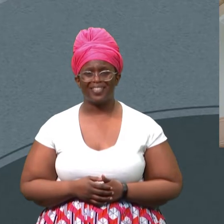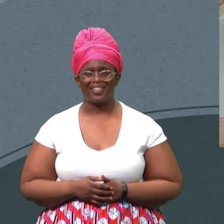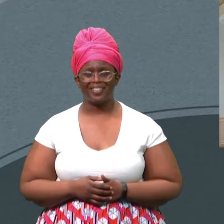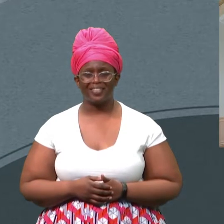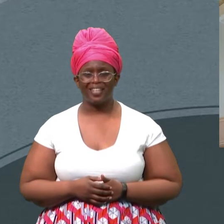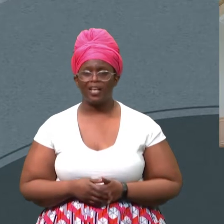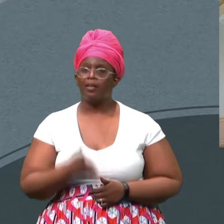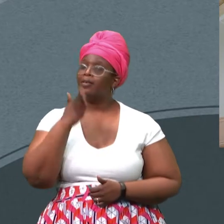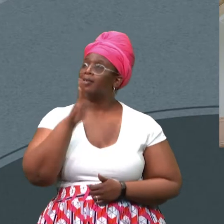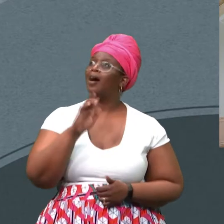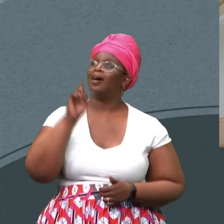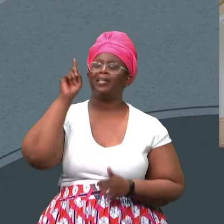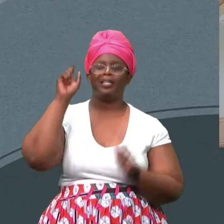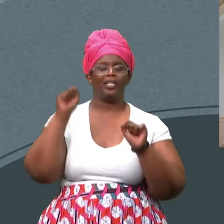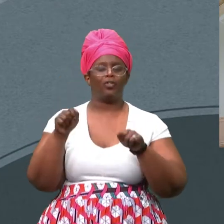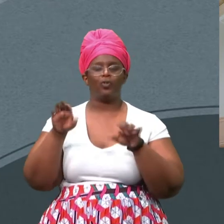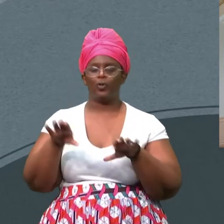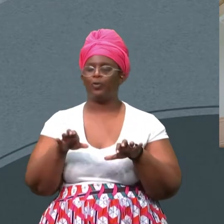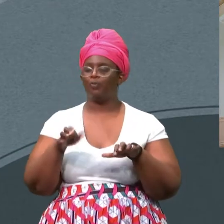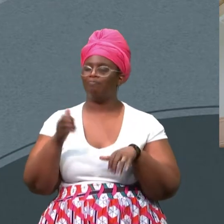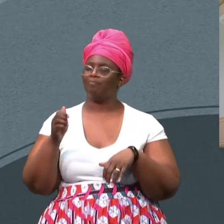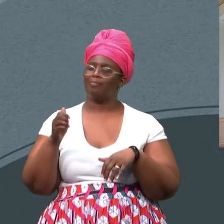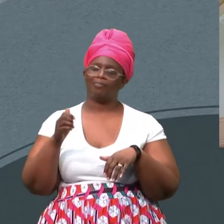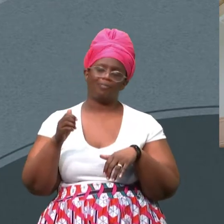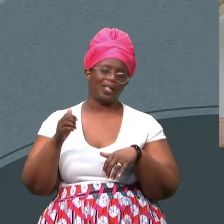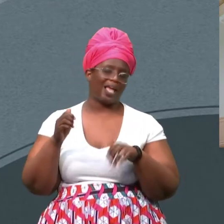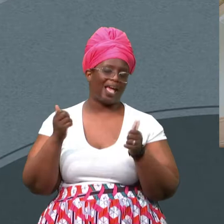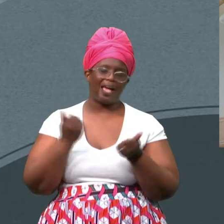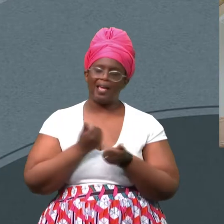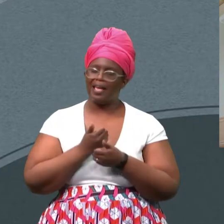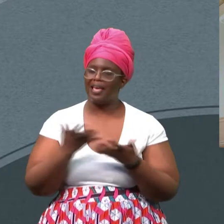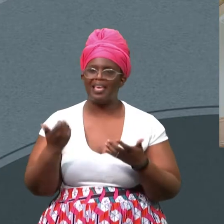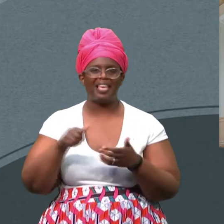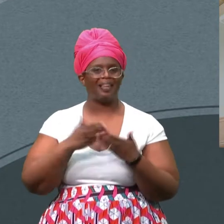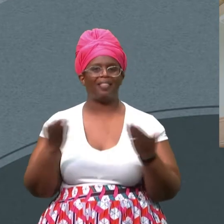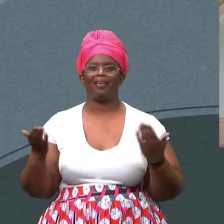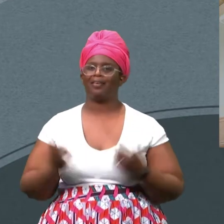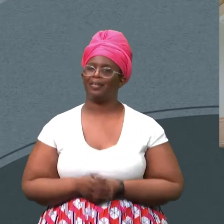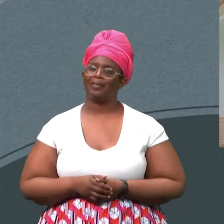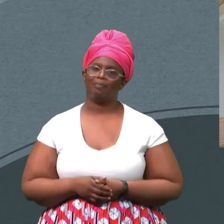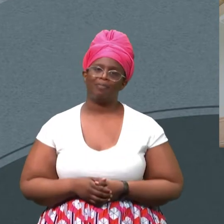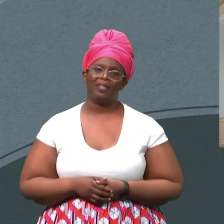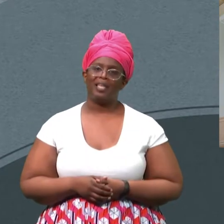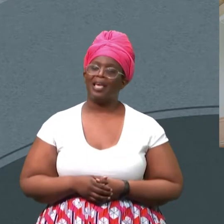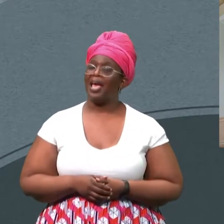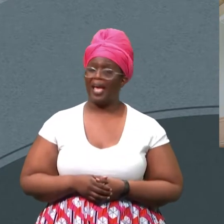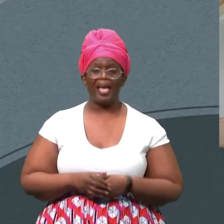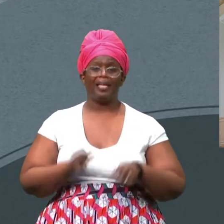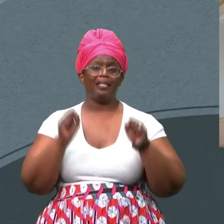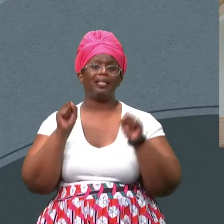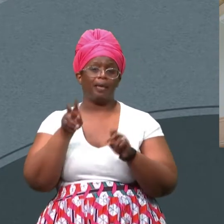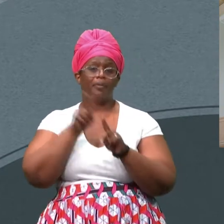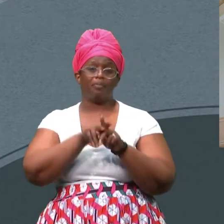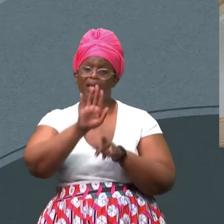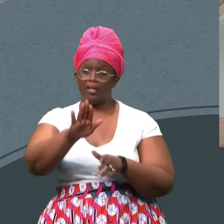can do anything. And he can do anything in your life